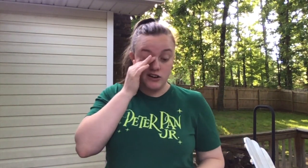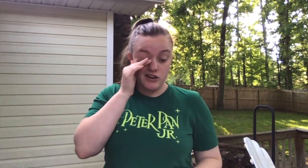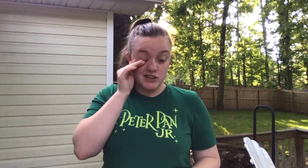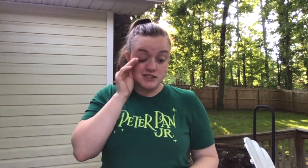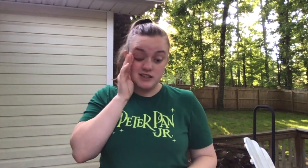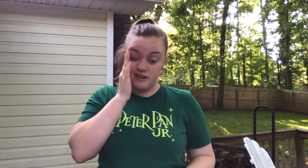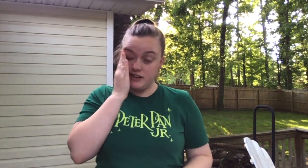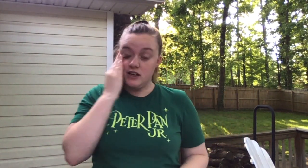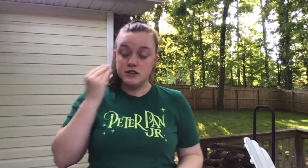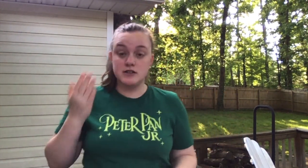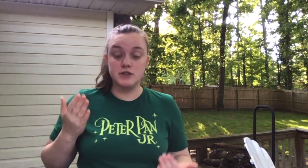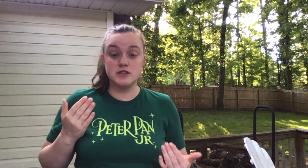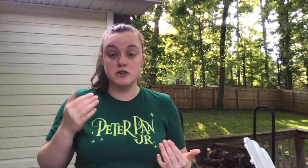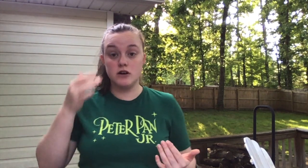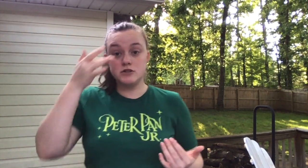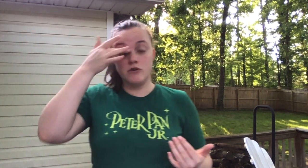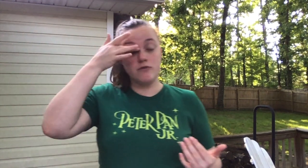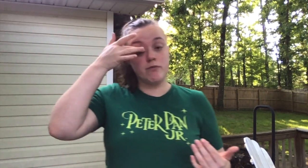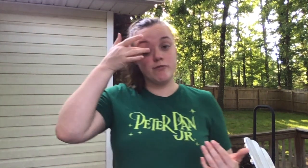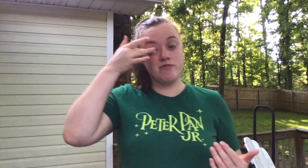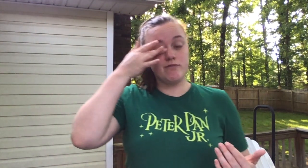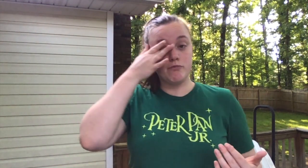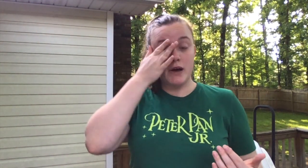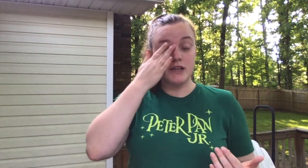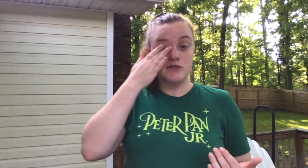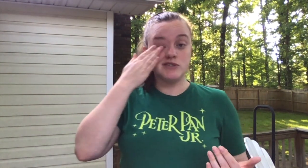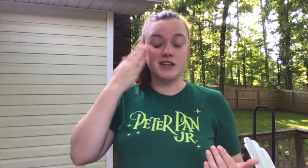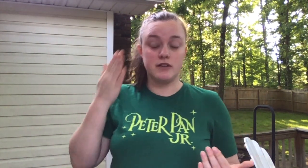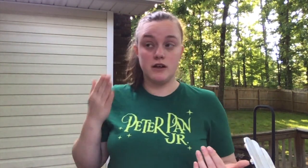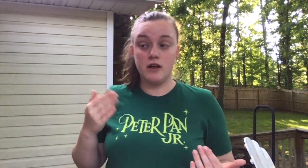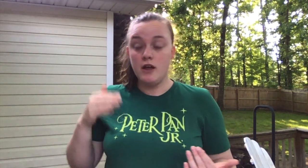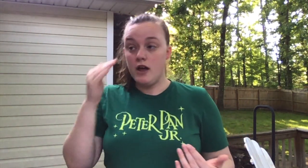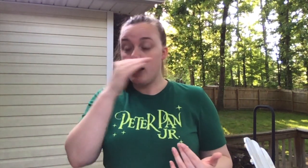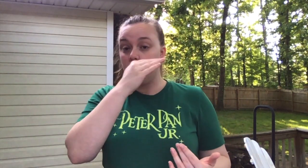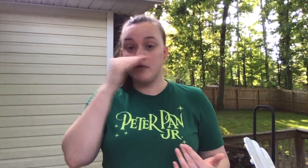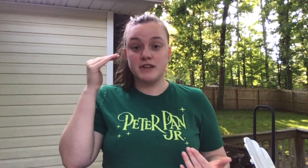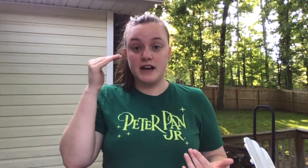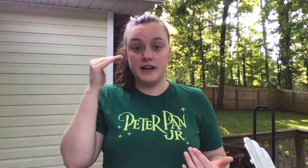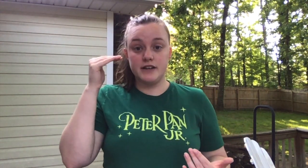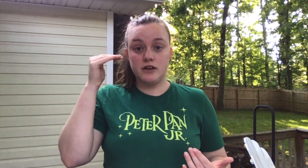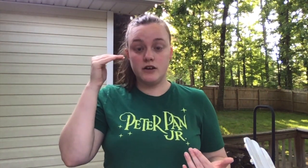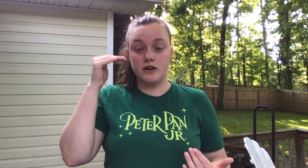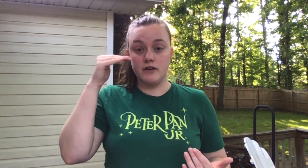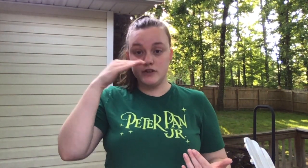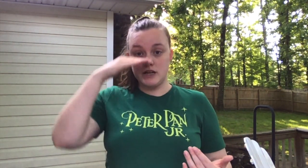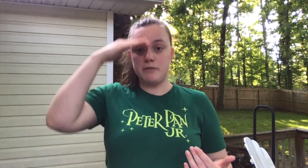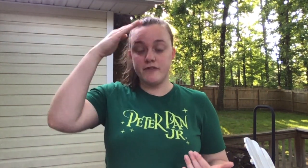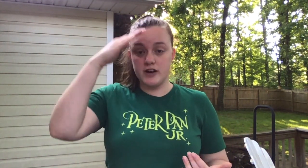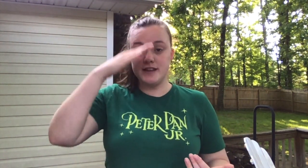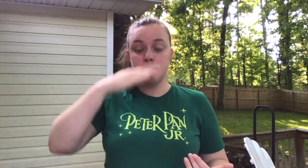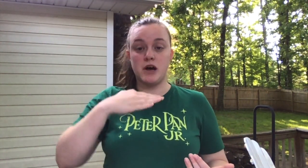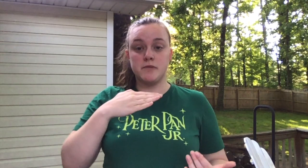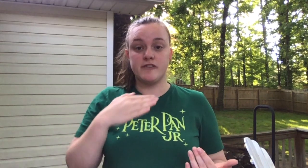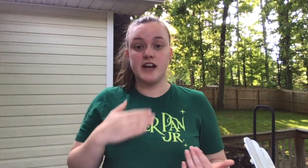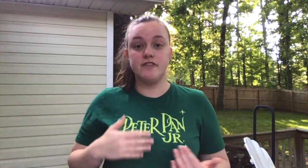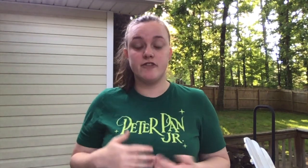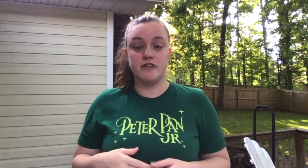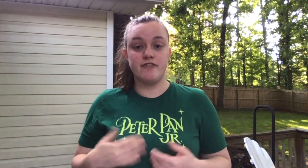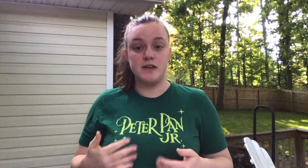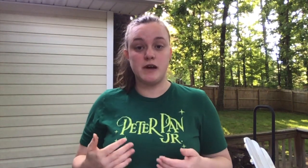and son. So this is also by using the line of the top of your head and the bottom of your head for the female